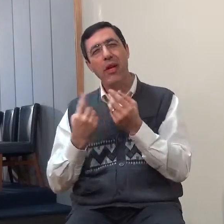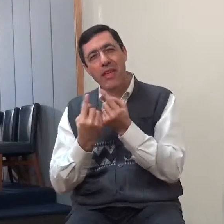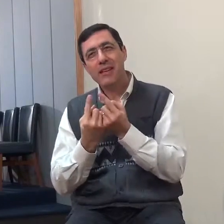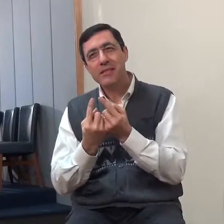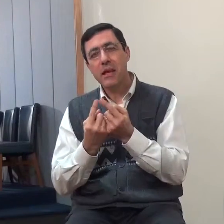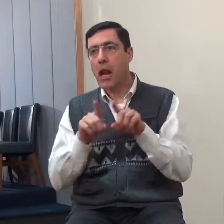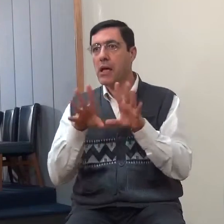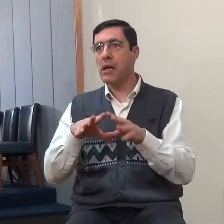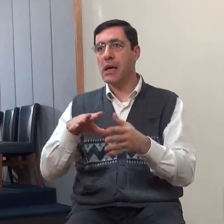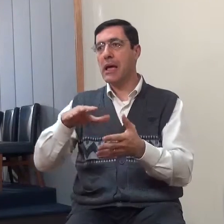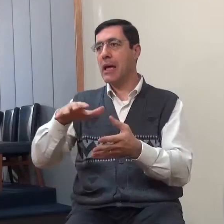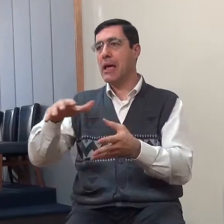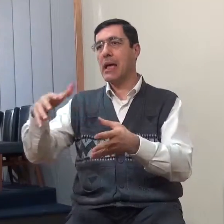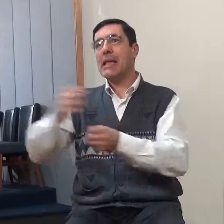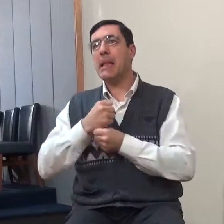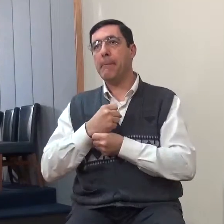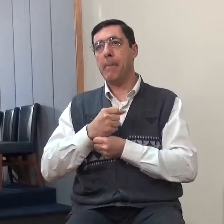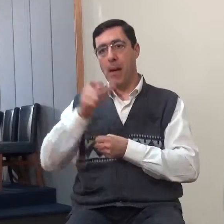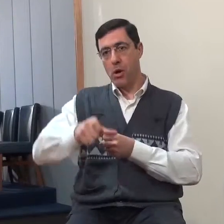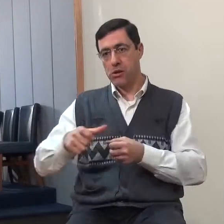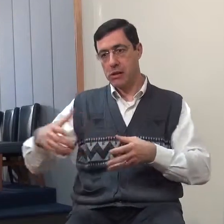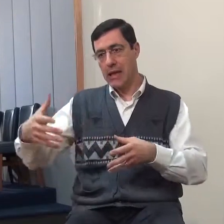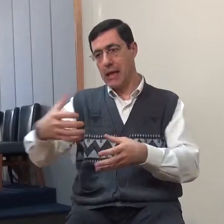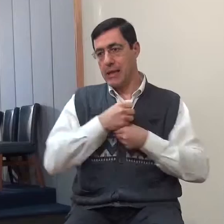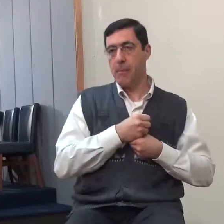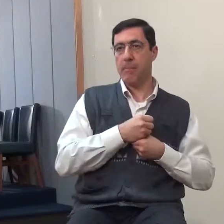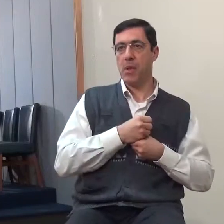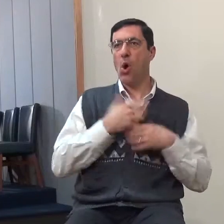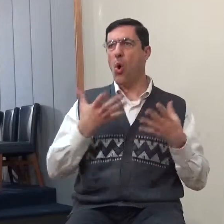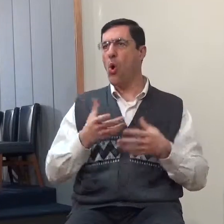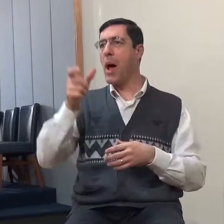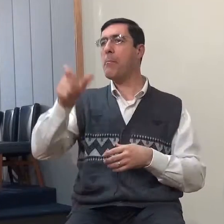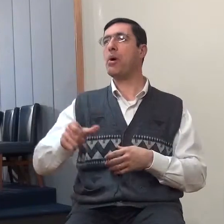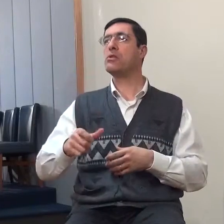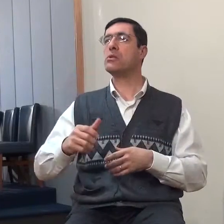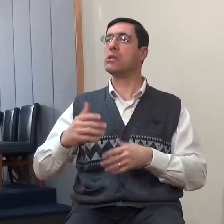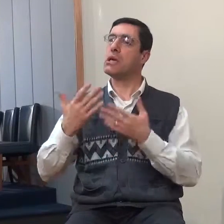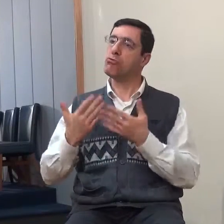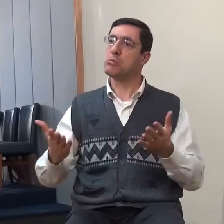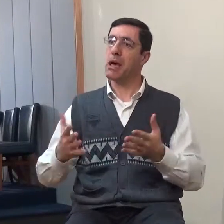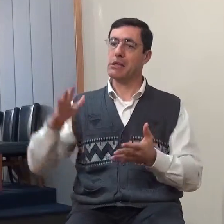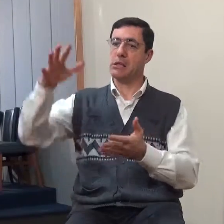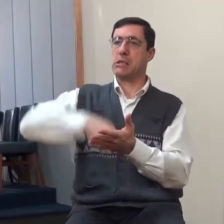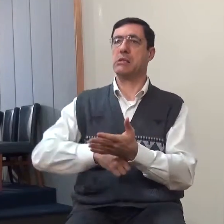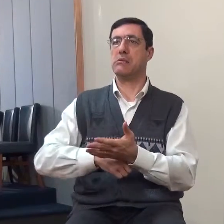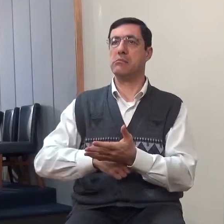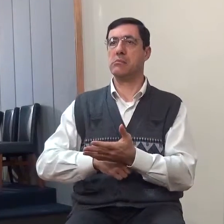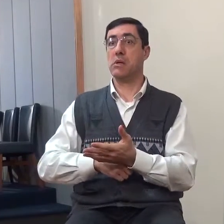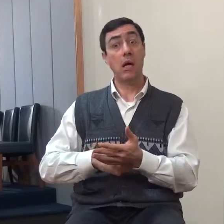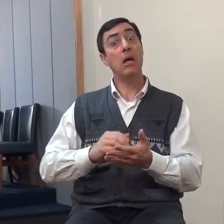kidnapping, or taking away somebody's self-respect and happiness, and murdering them in that